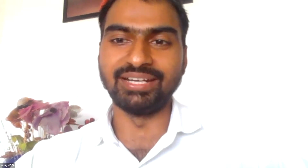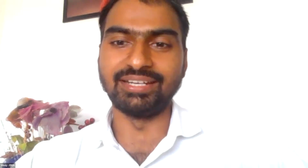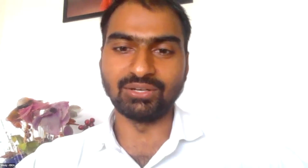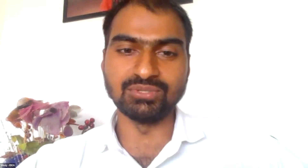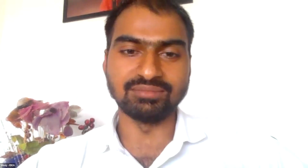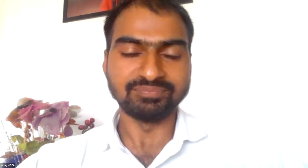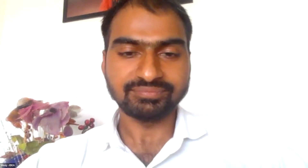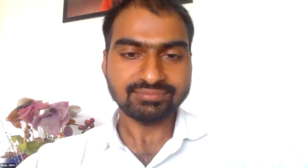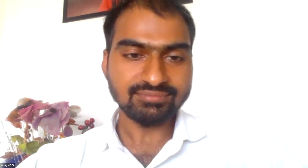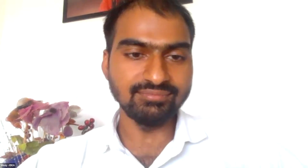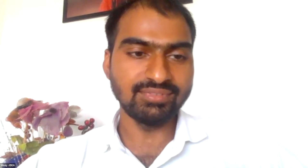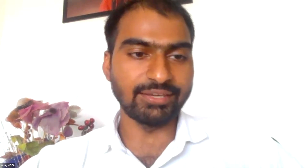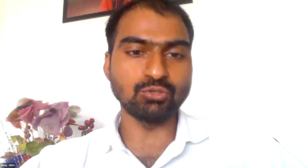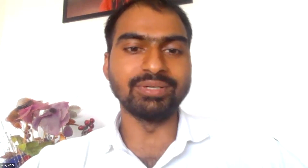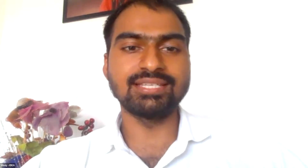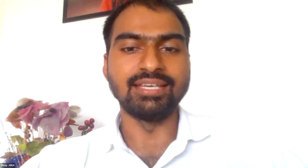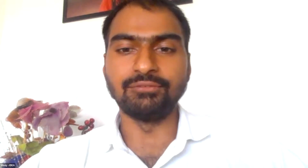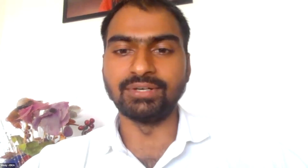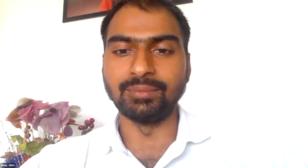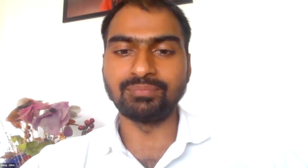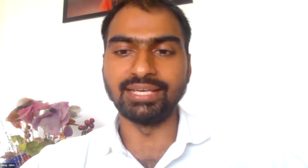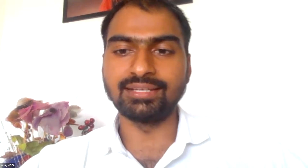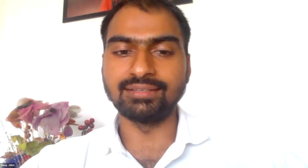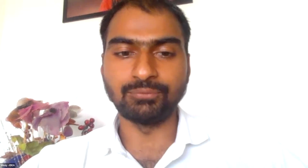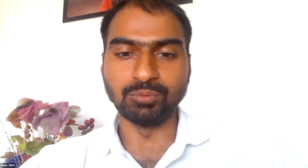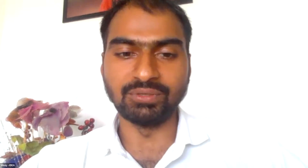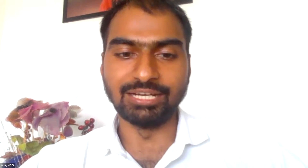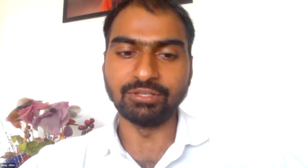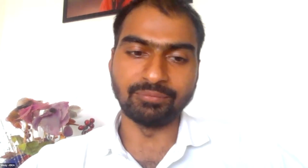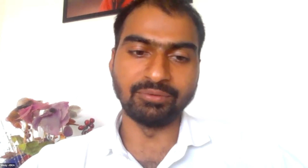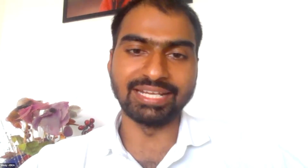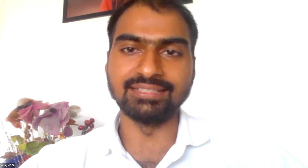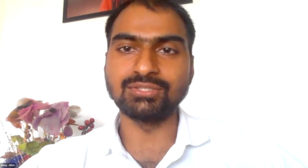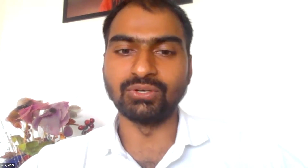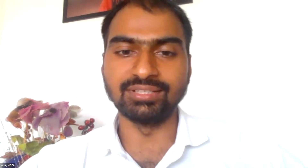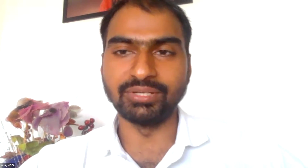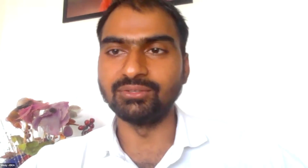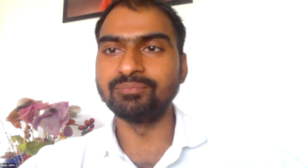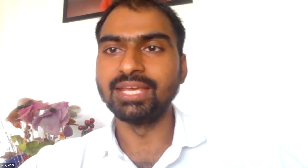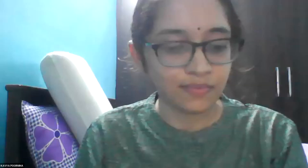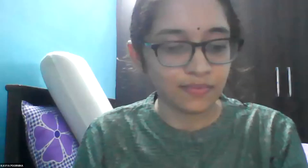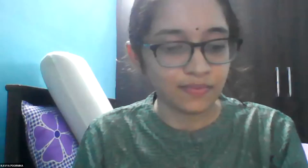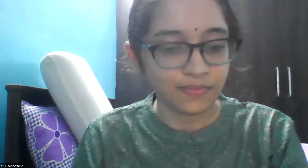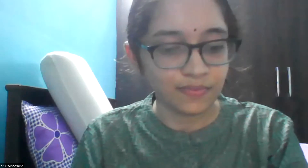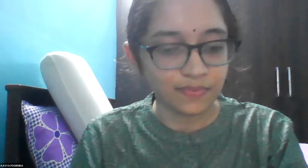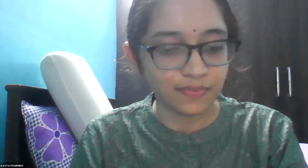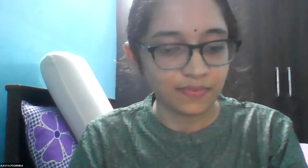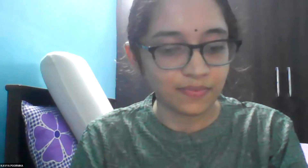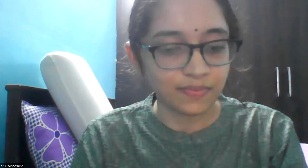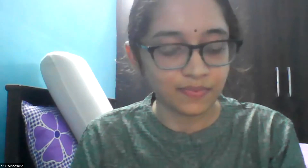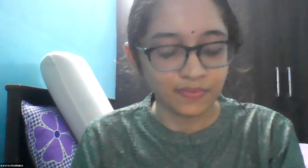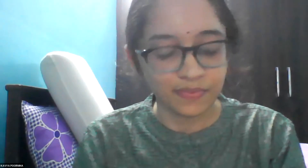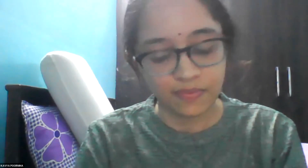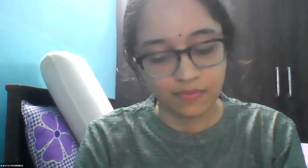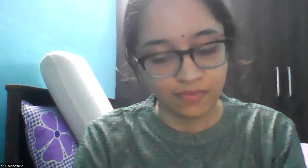How you made it inclusive. Thank you so much. If like few people left, if everyone can just on the video. Yeah, I just wanted